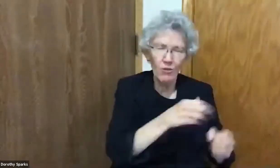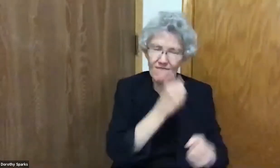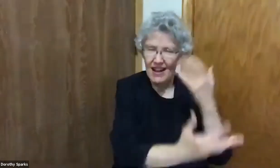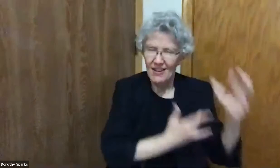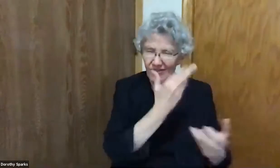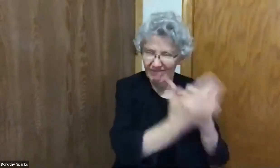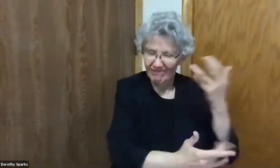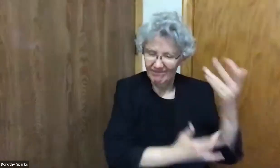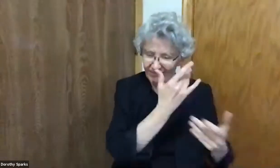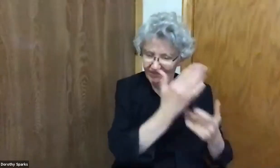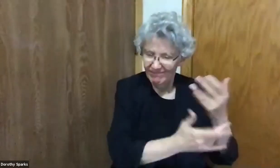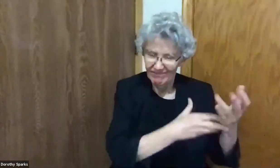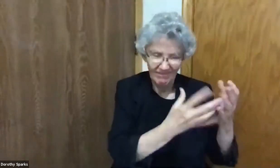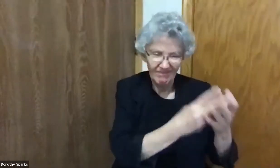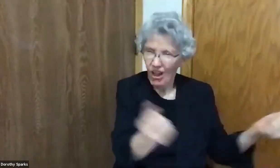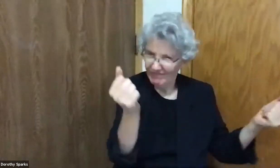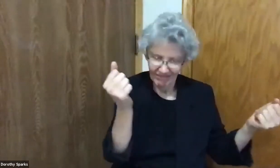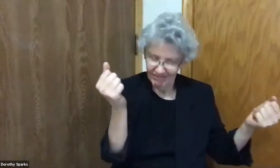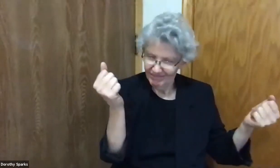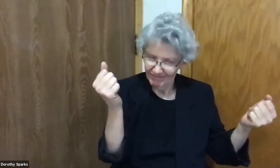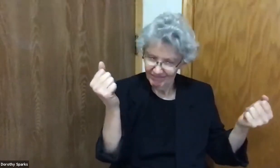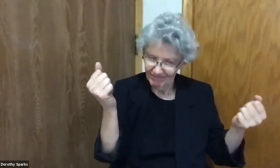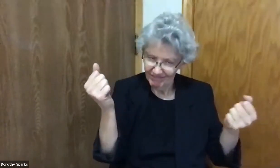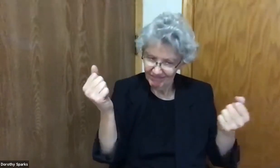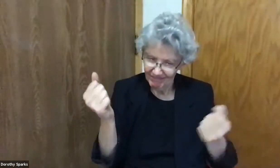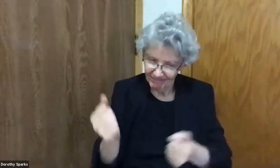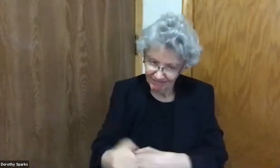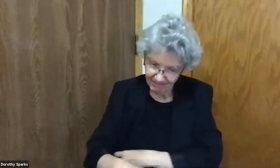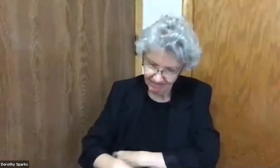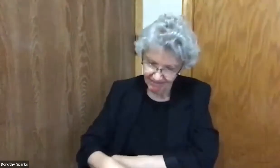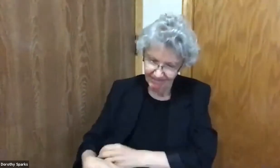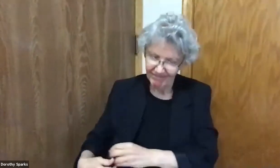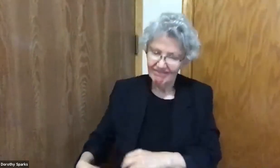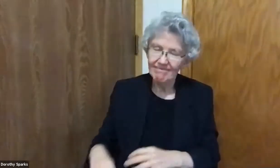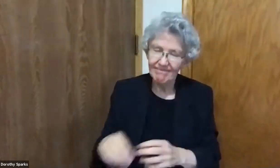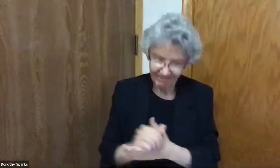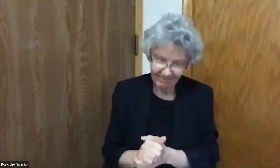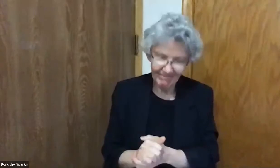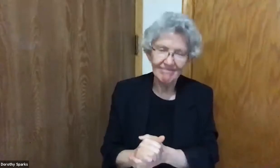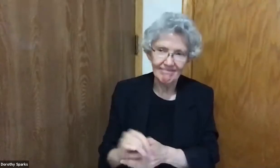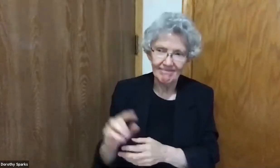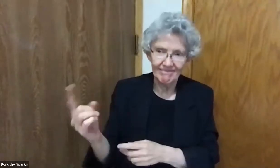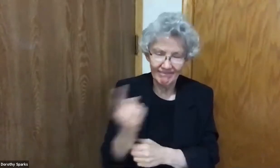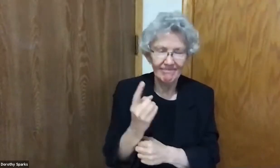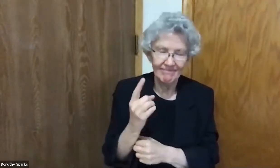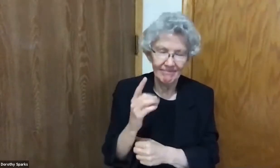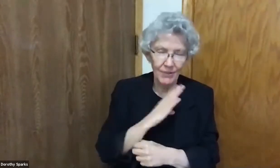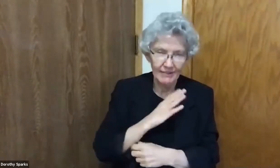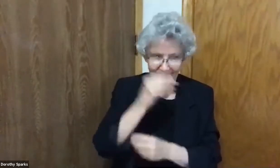Then he would cut the columns off the scroll with a small knife and throw them into the fireplace.